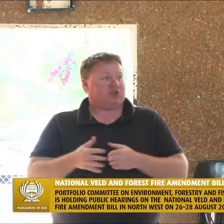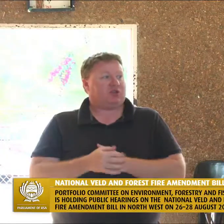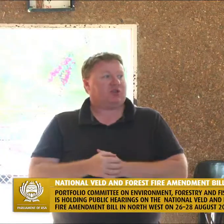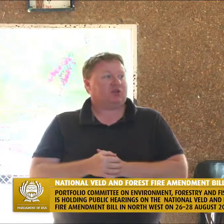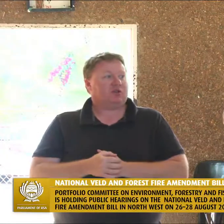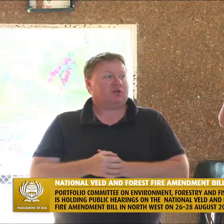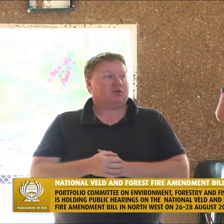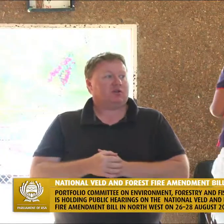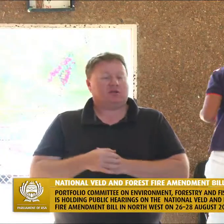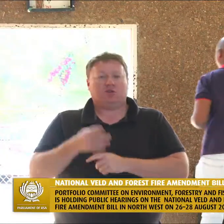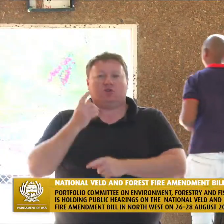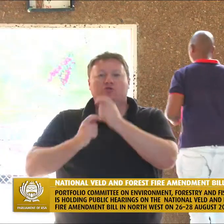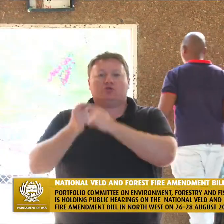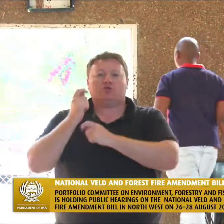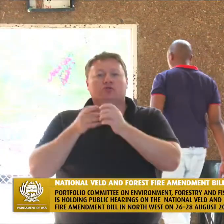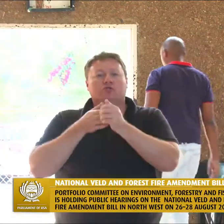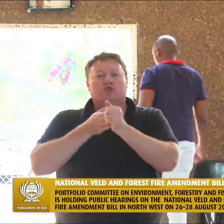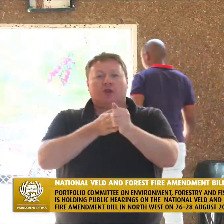as traditional